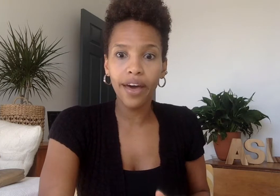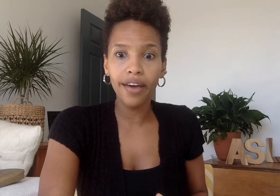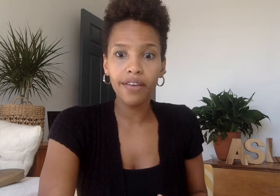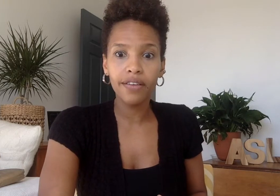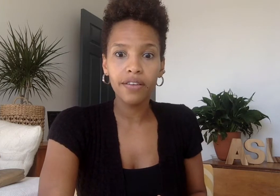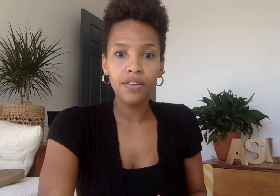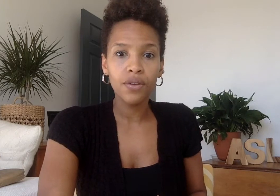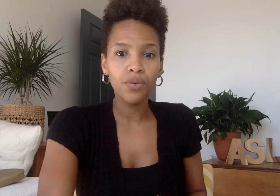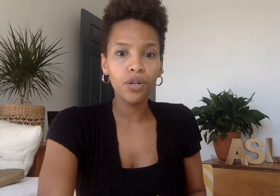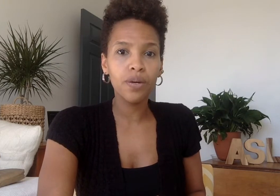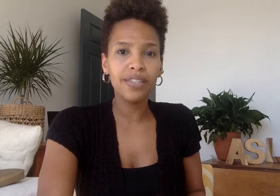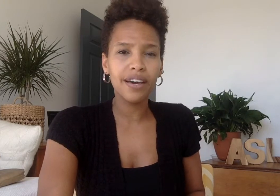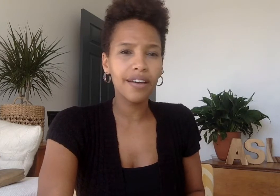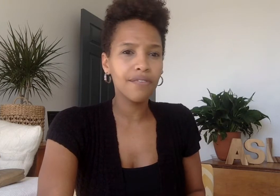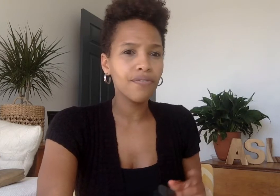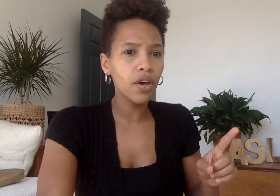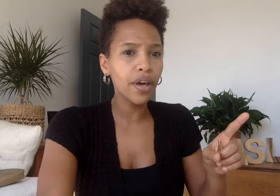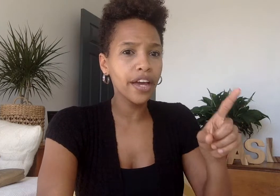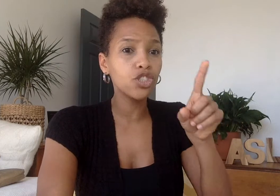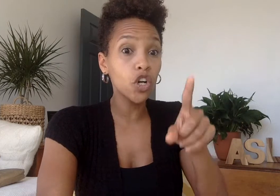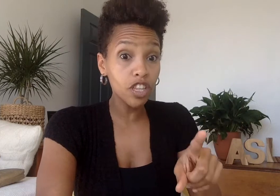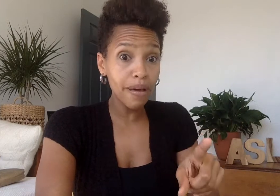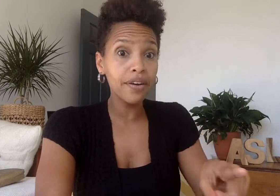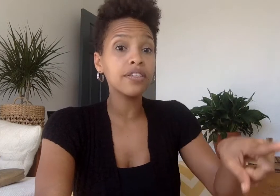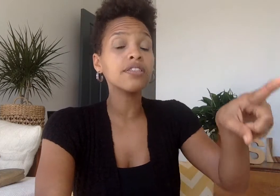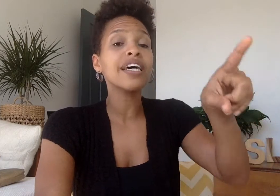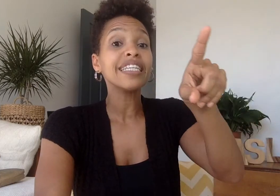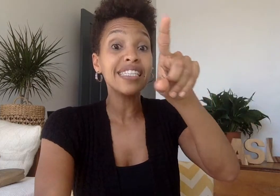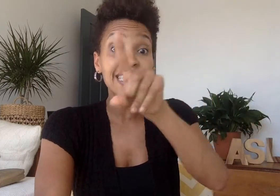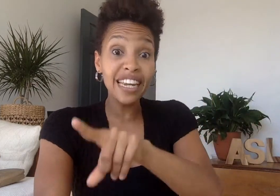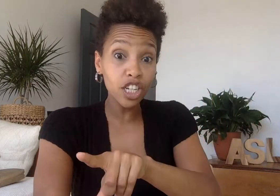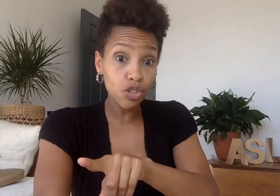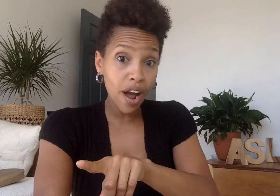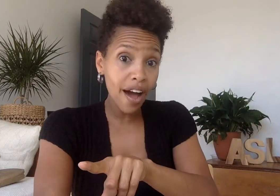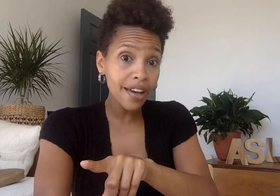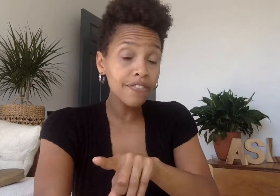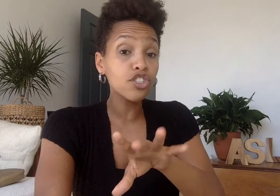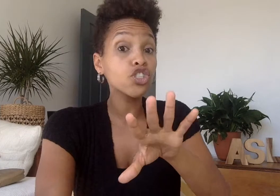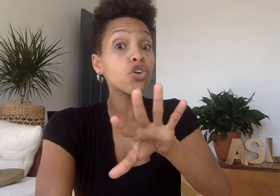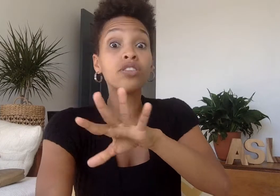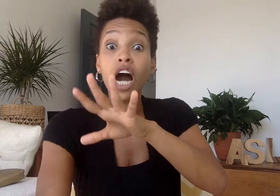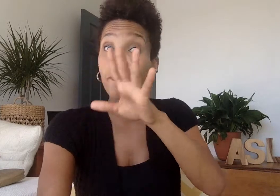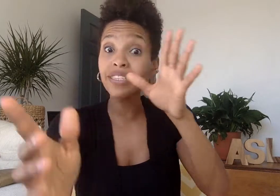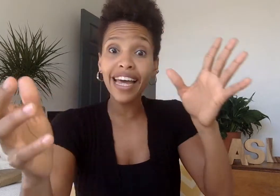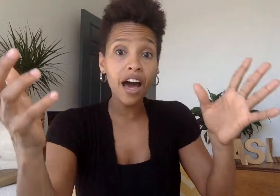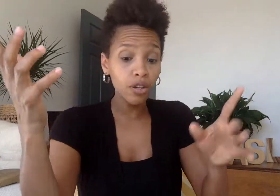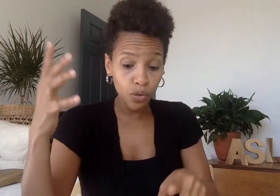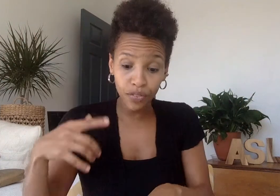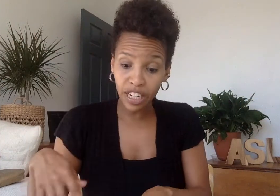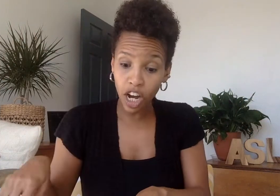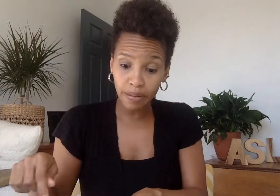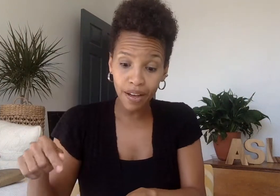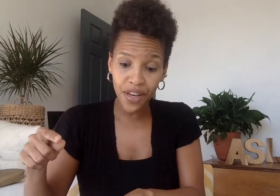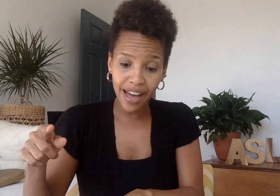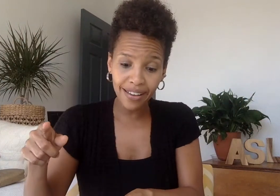Okay, where was I? Okay, drove to the mountains, scenic drive, circled up and down, so we already talked about that.